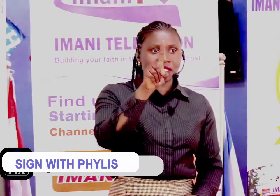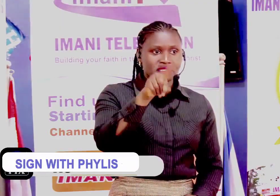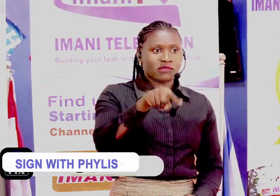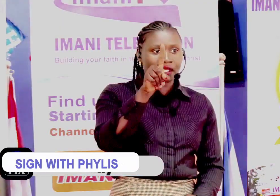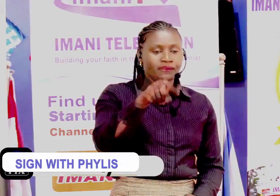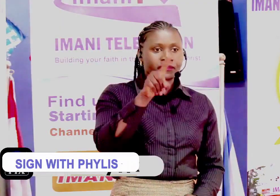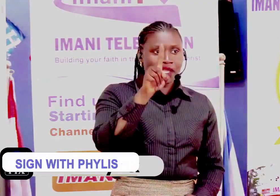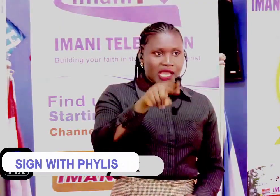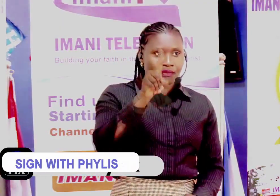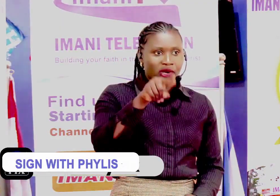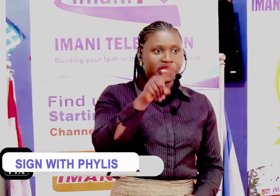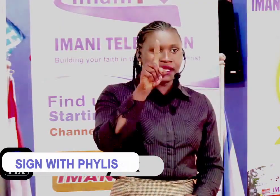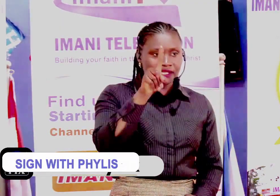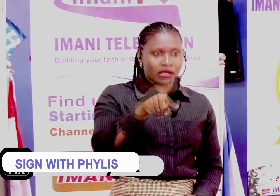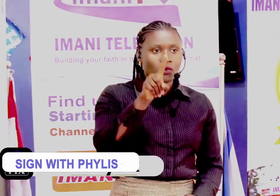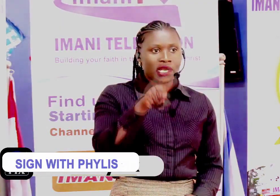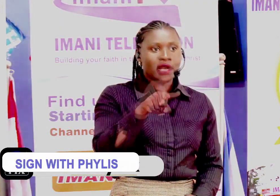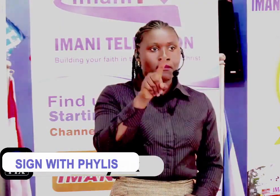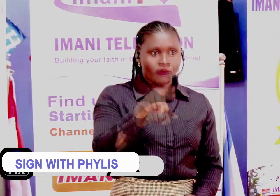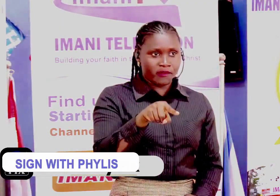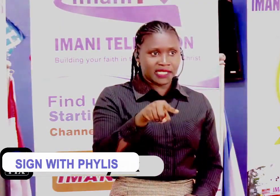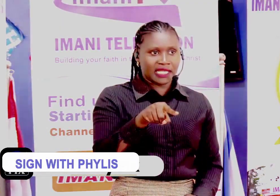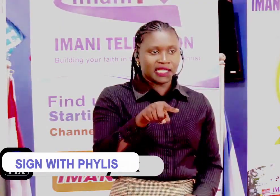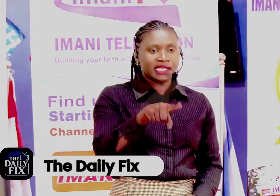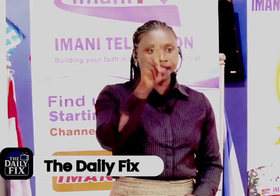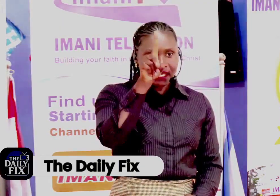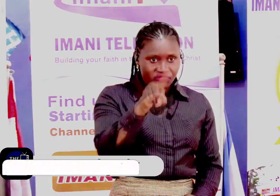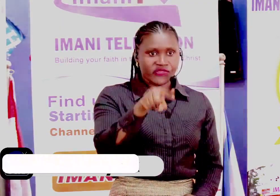make upward and downward movement like this. Them.